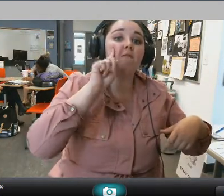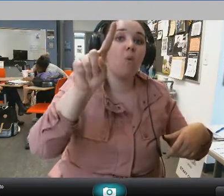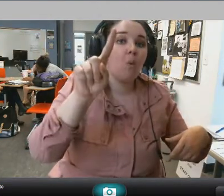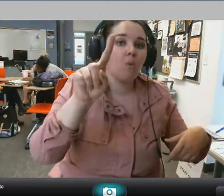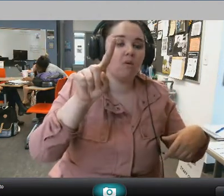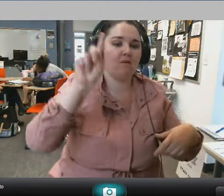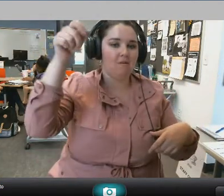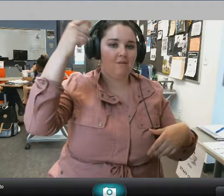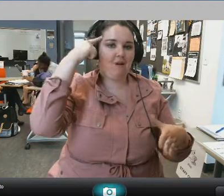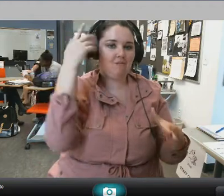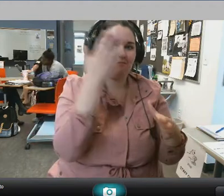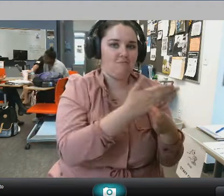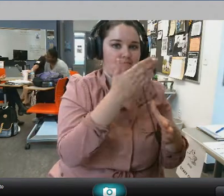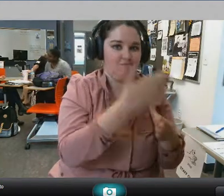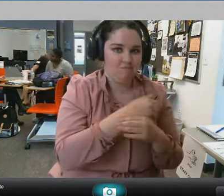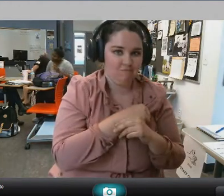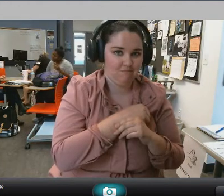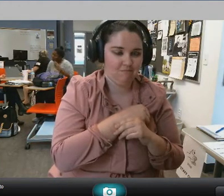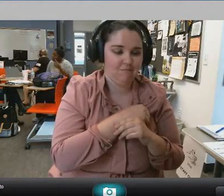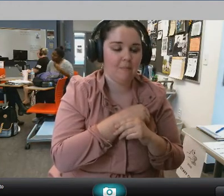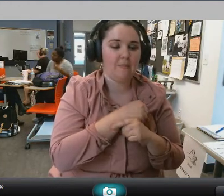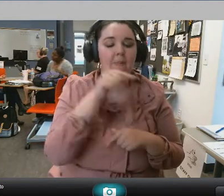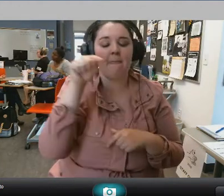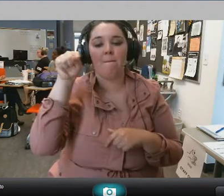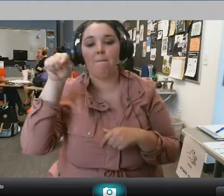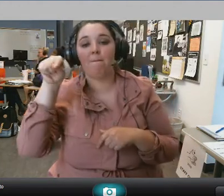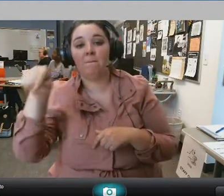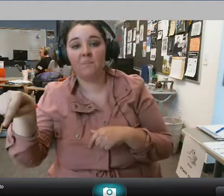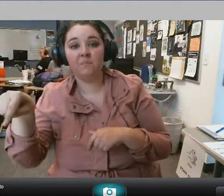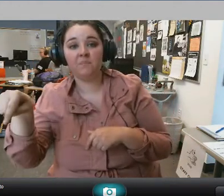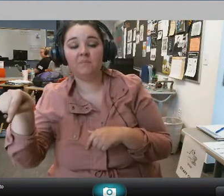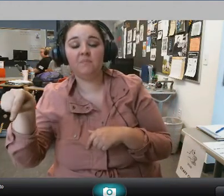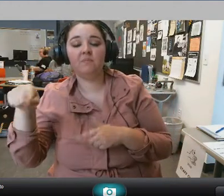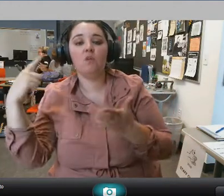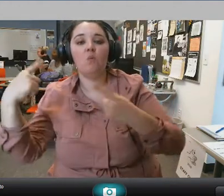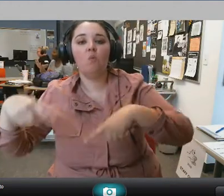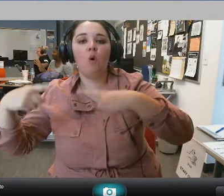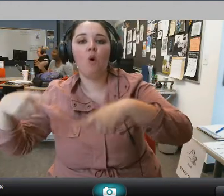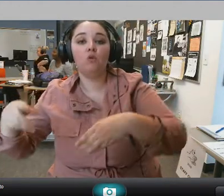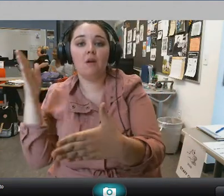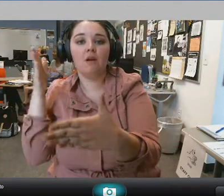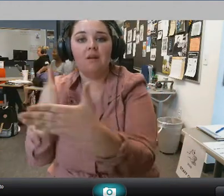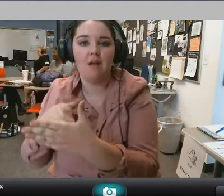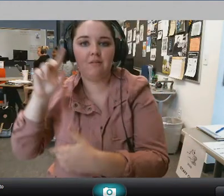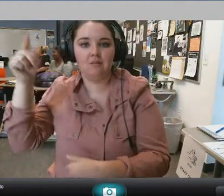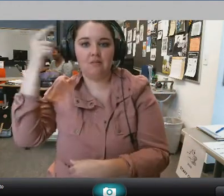and the other side will argue against government regulation.